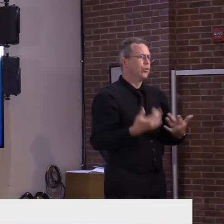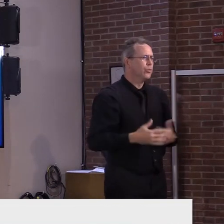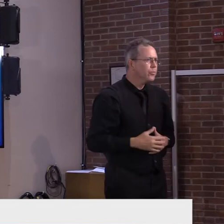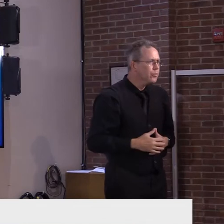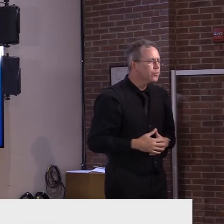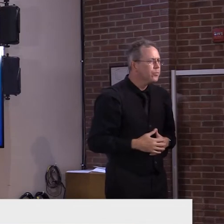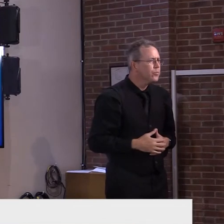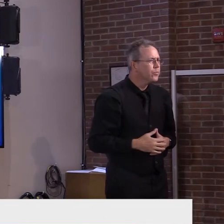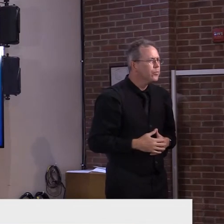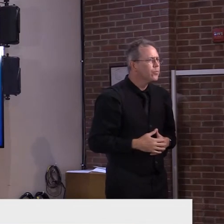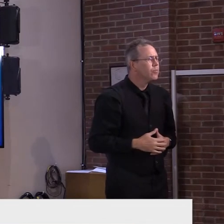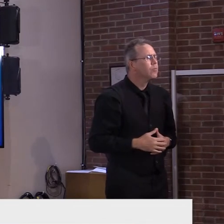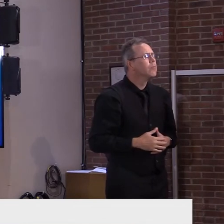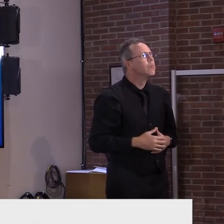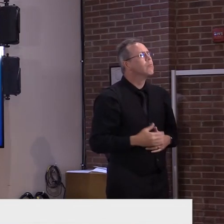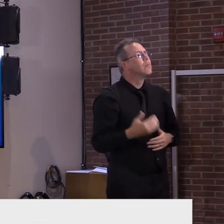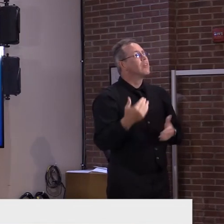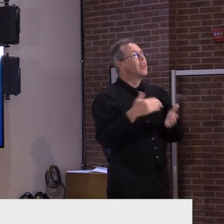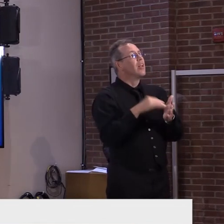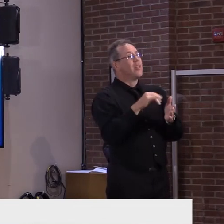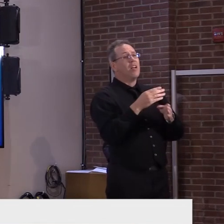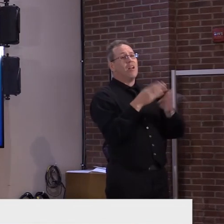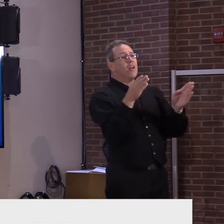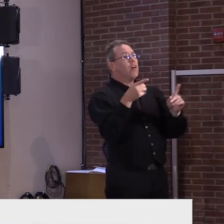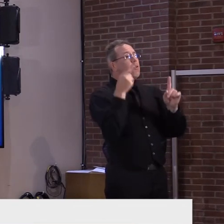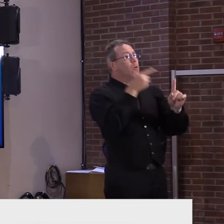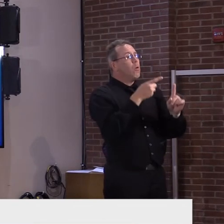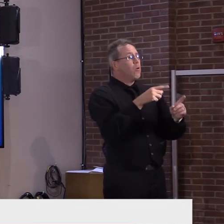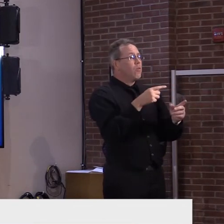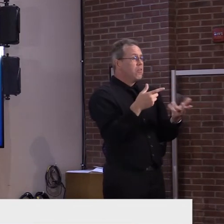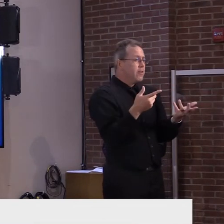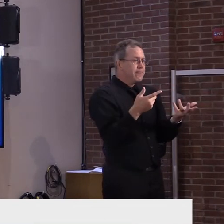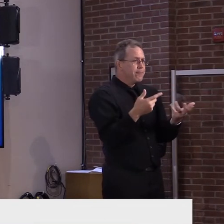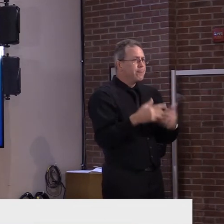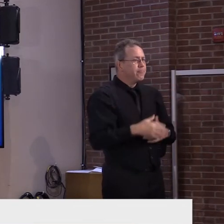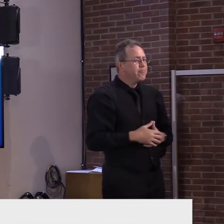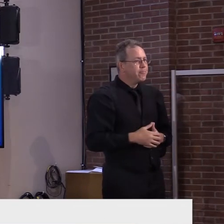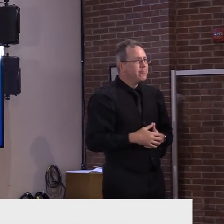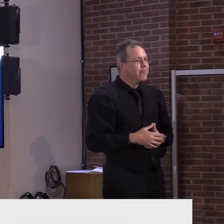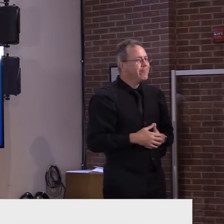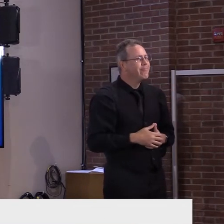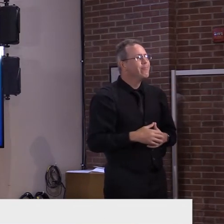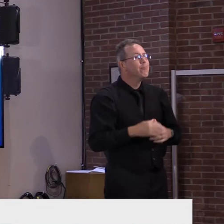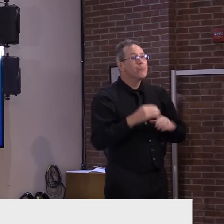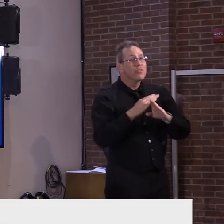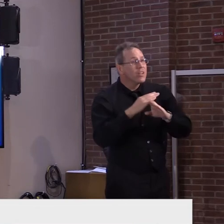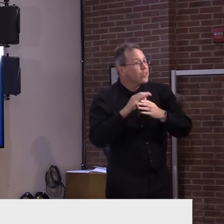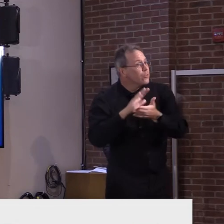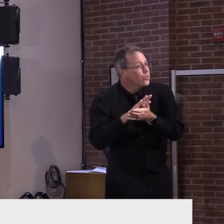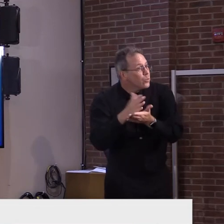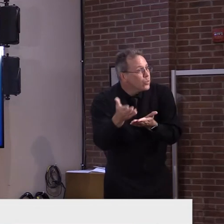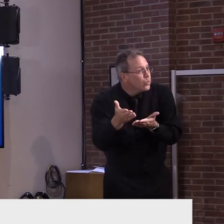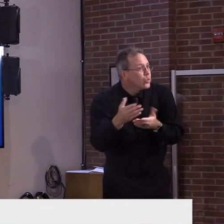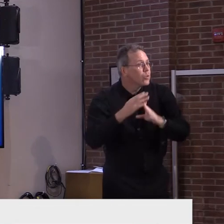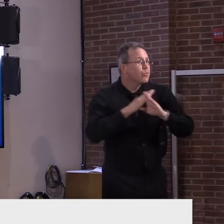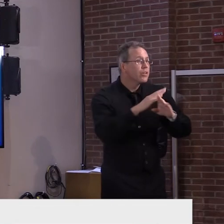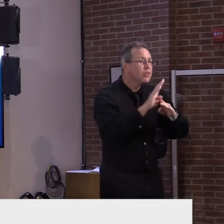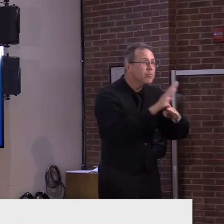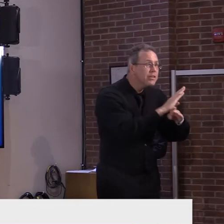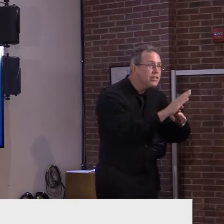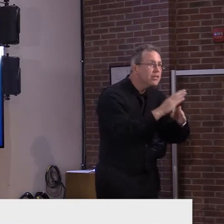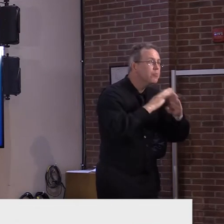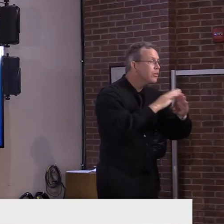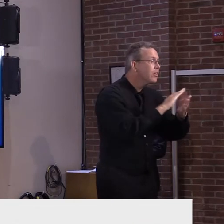with the greater overall goal of protecting the schools so that we can continue to have